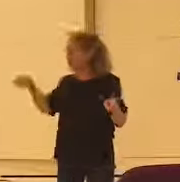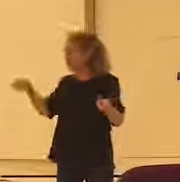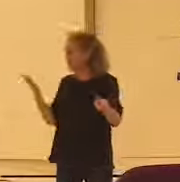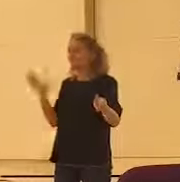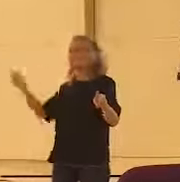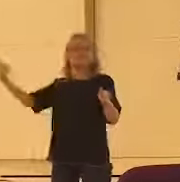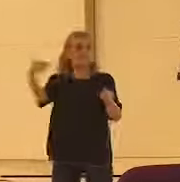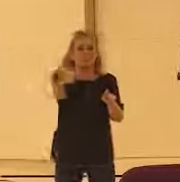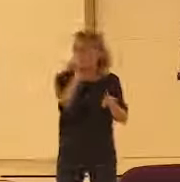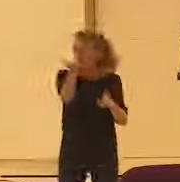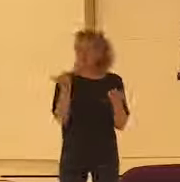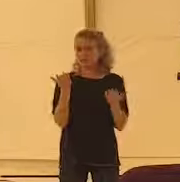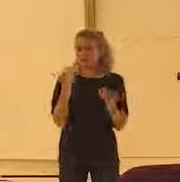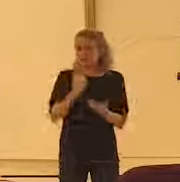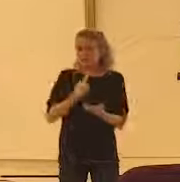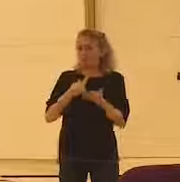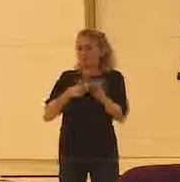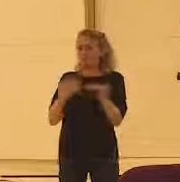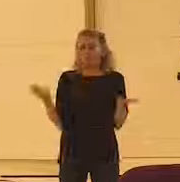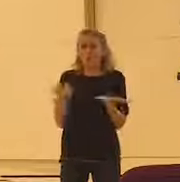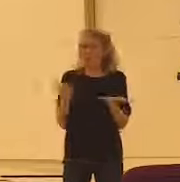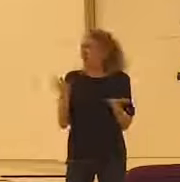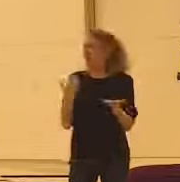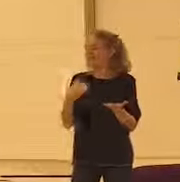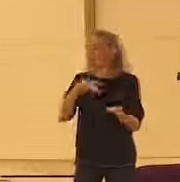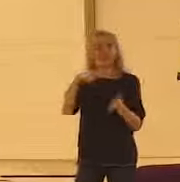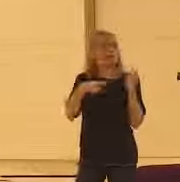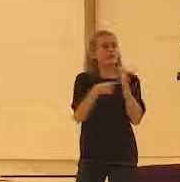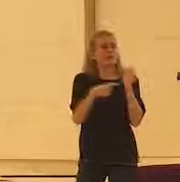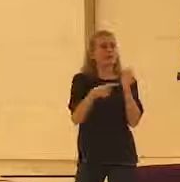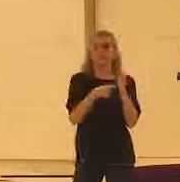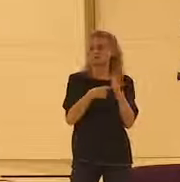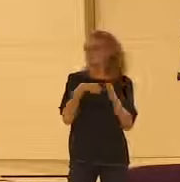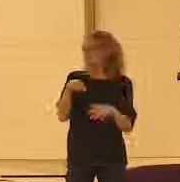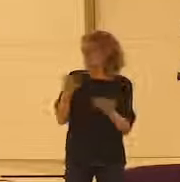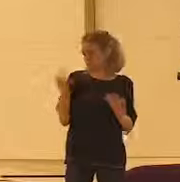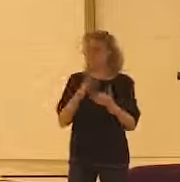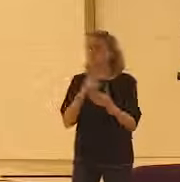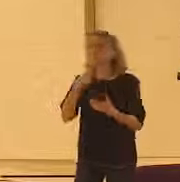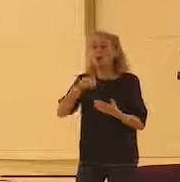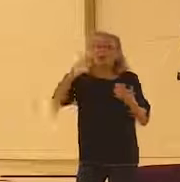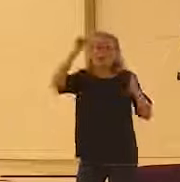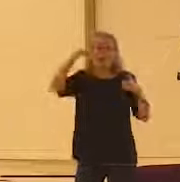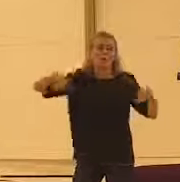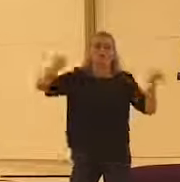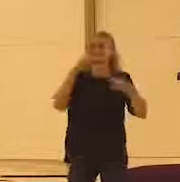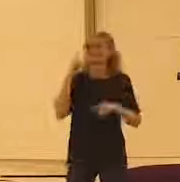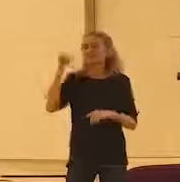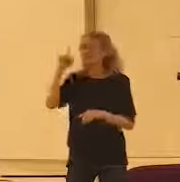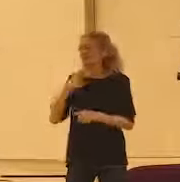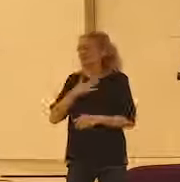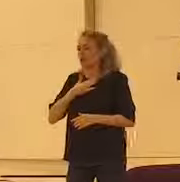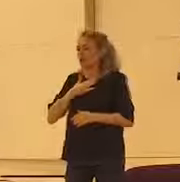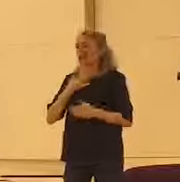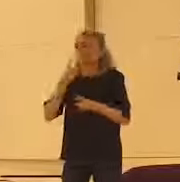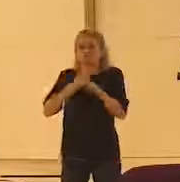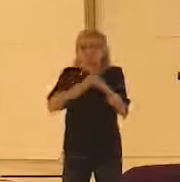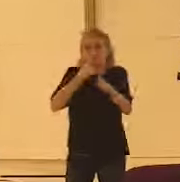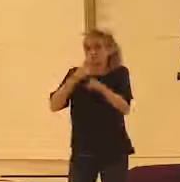you're pushed towards a psychologist and that's not the right psychologist for you and they're not using sign language, that's another barrier. I know deaf people like